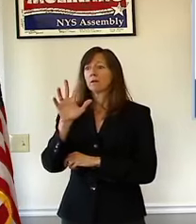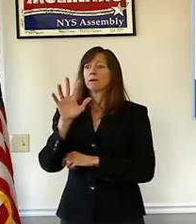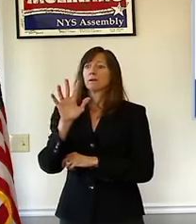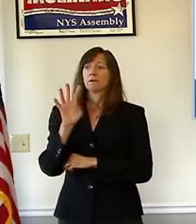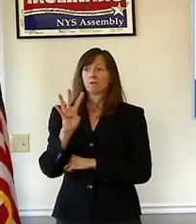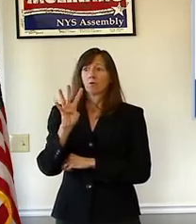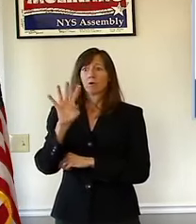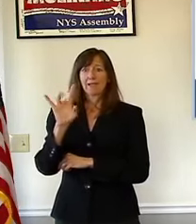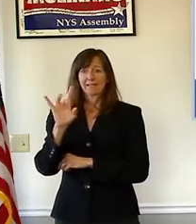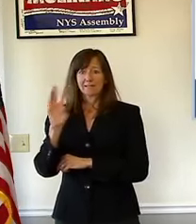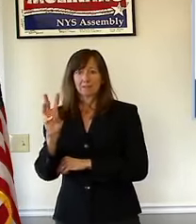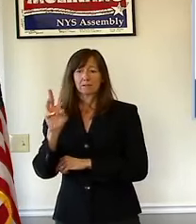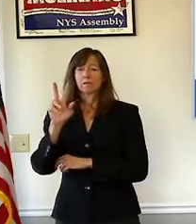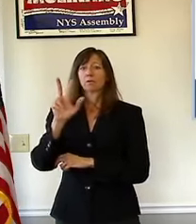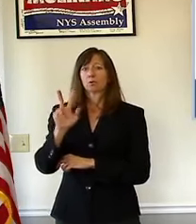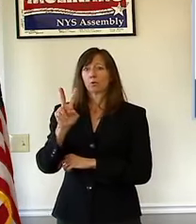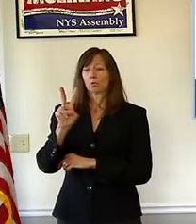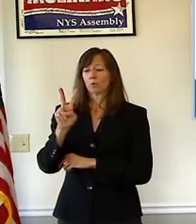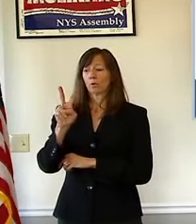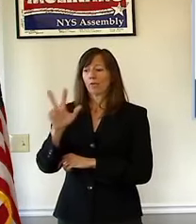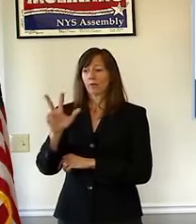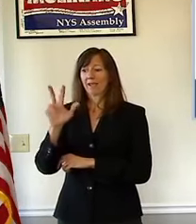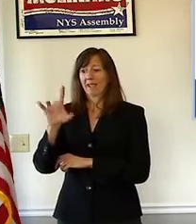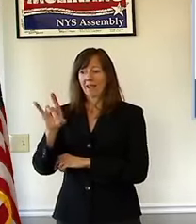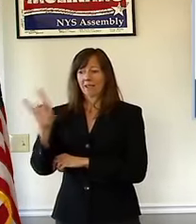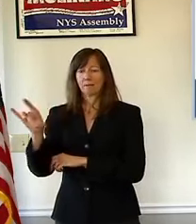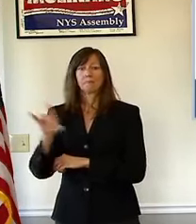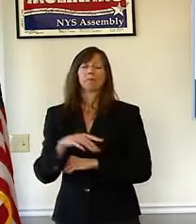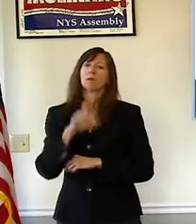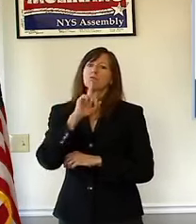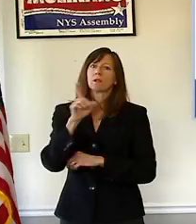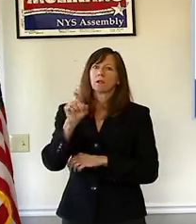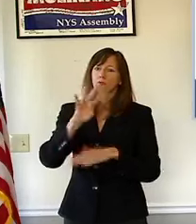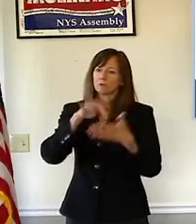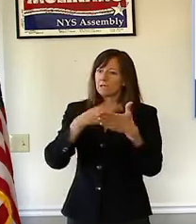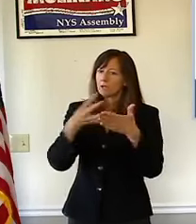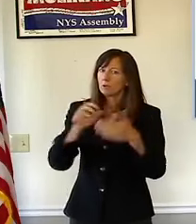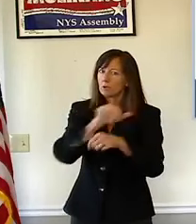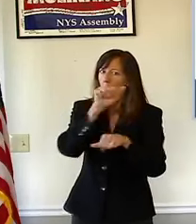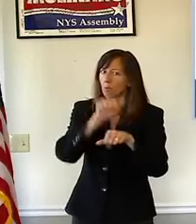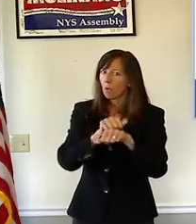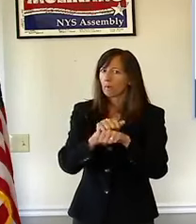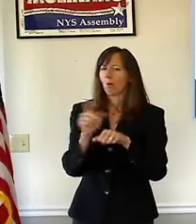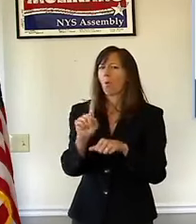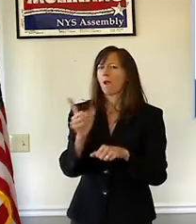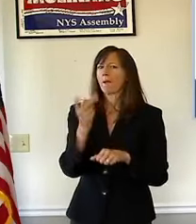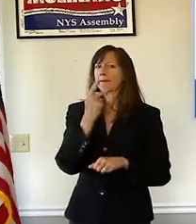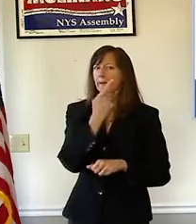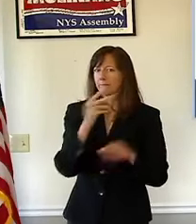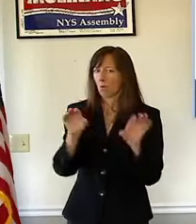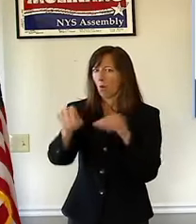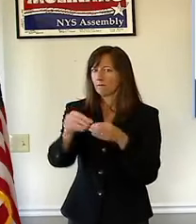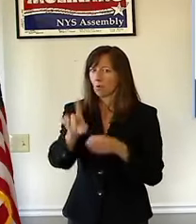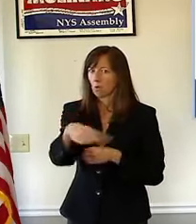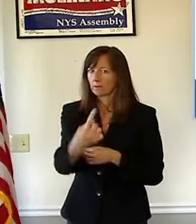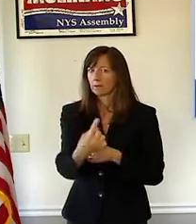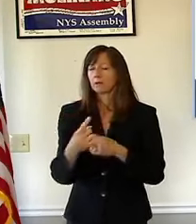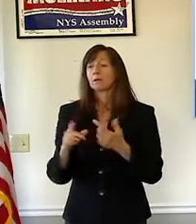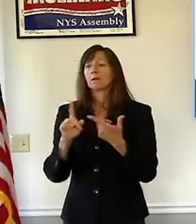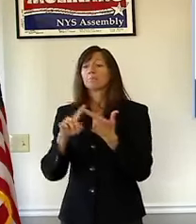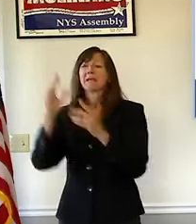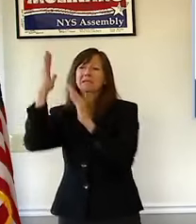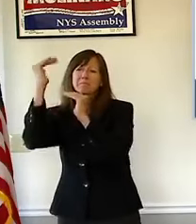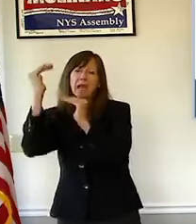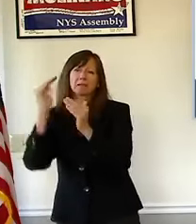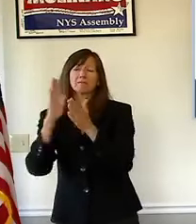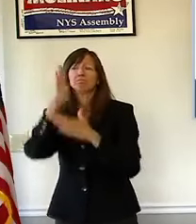845-486-2388. Be patient. They have to schedule these for appointments at the Poughkeepsie office. It is expected that the Wappinger office should open on